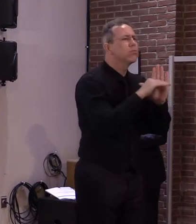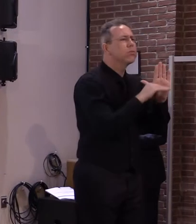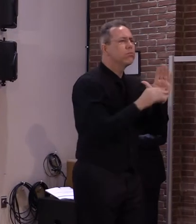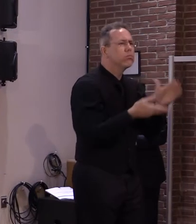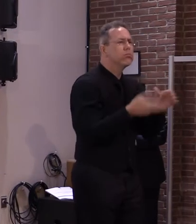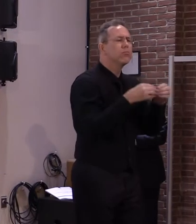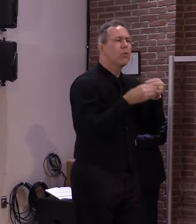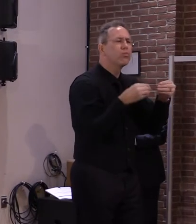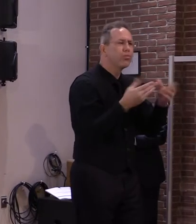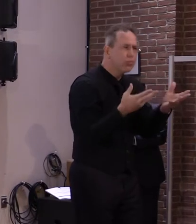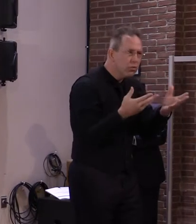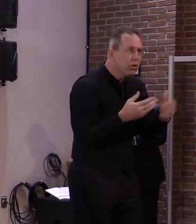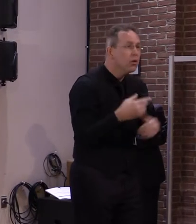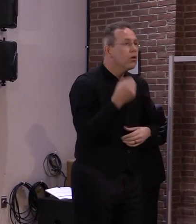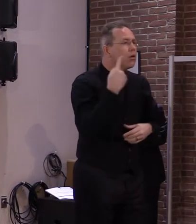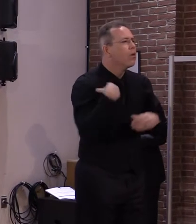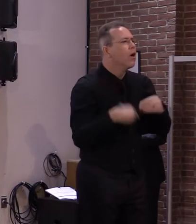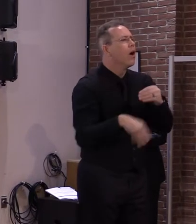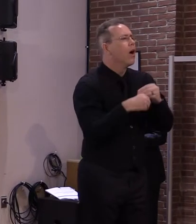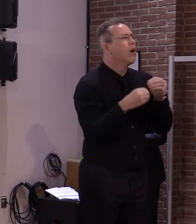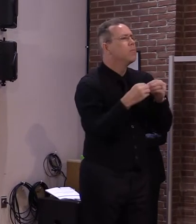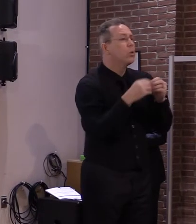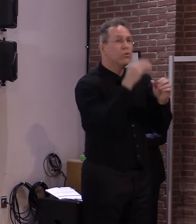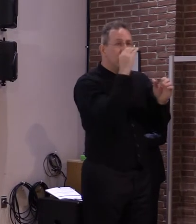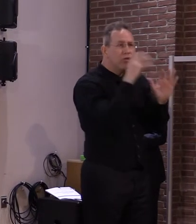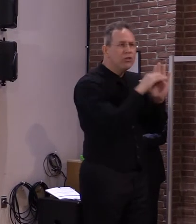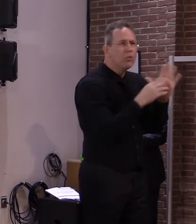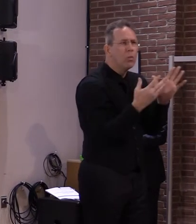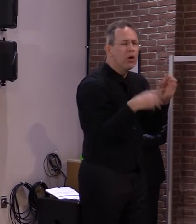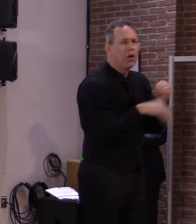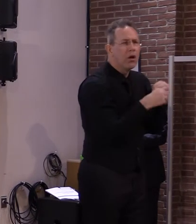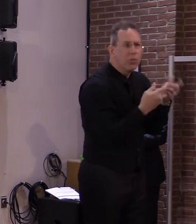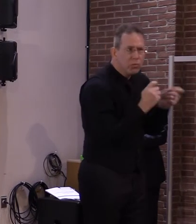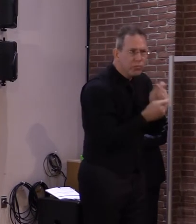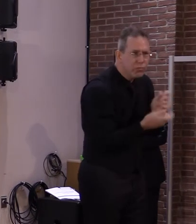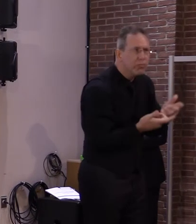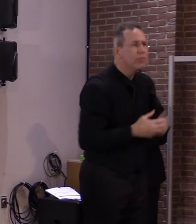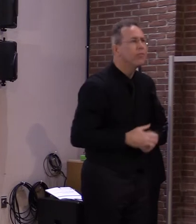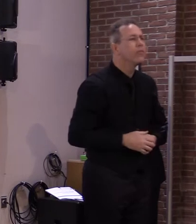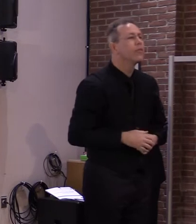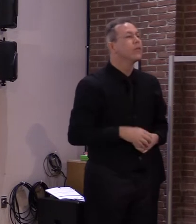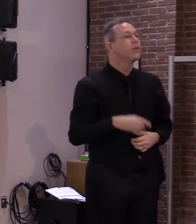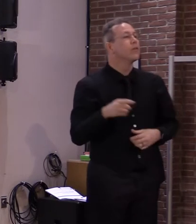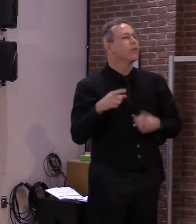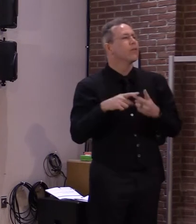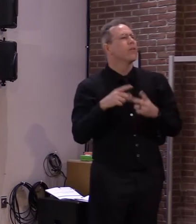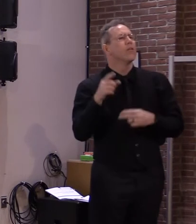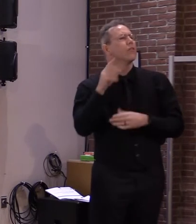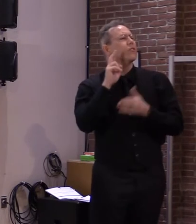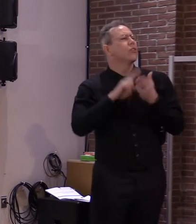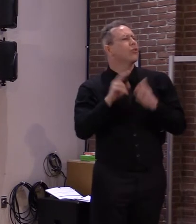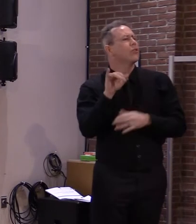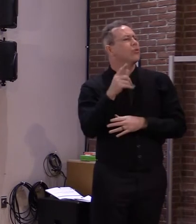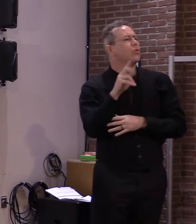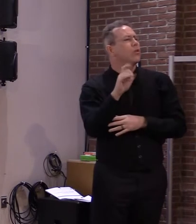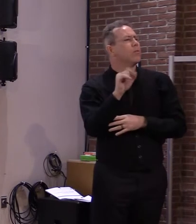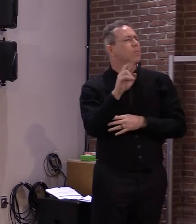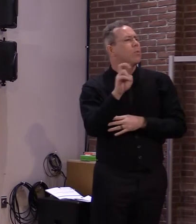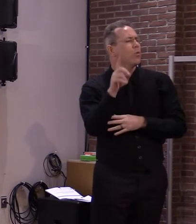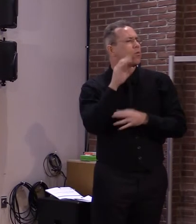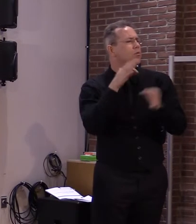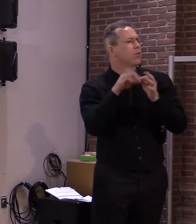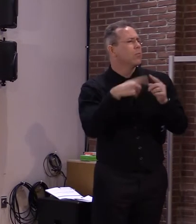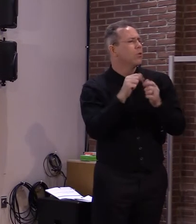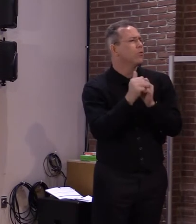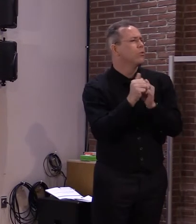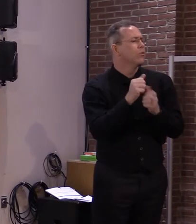safety measures secretary moore will be providing more details in a few minutes next as